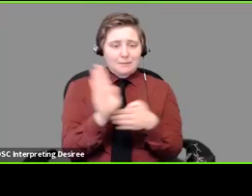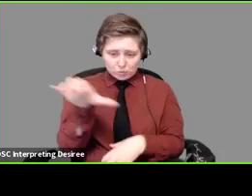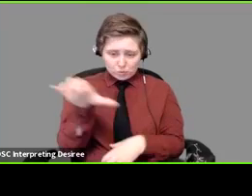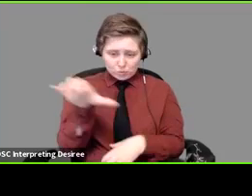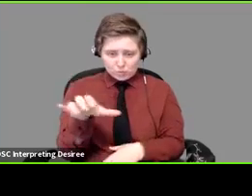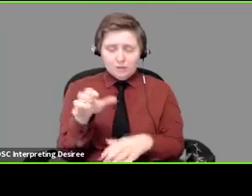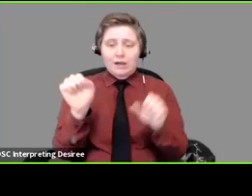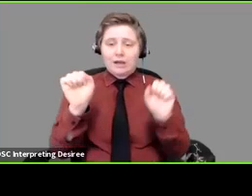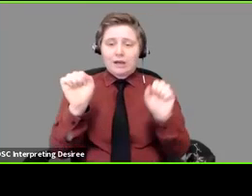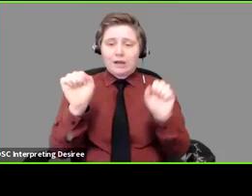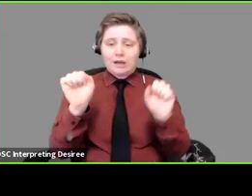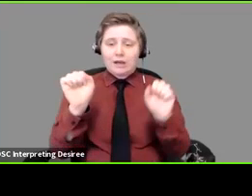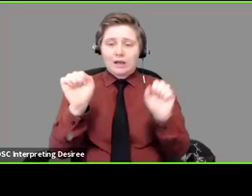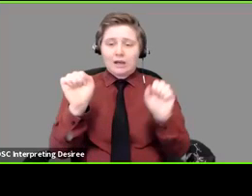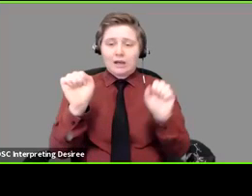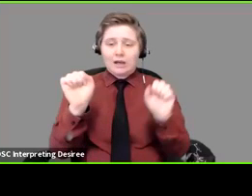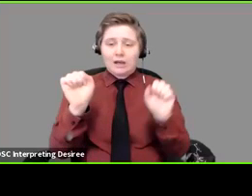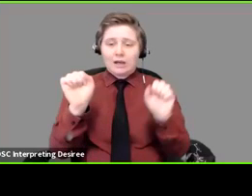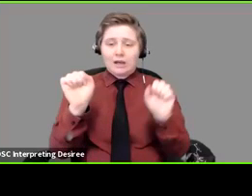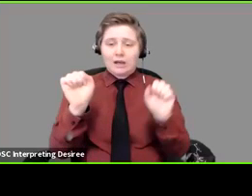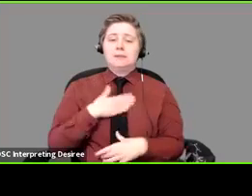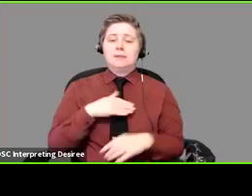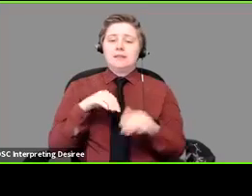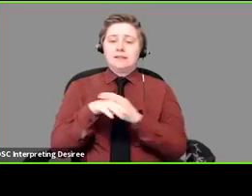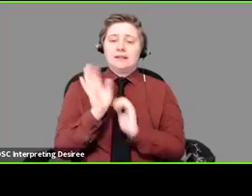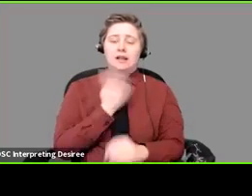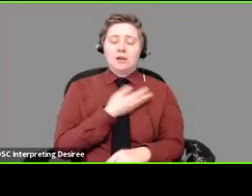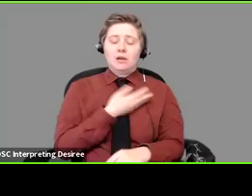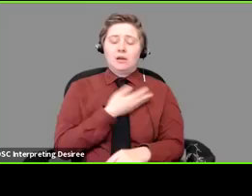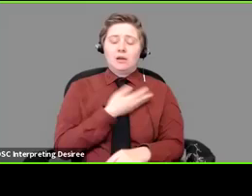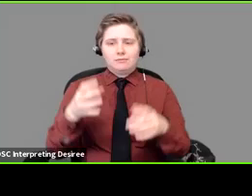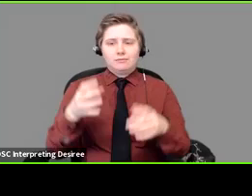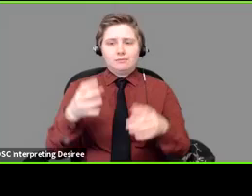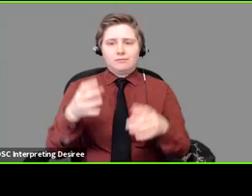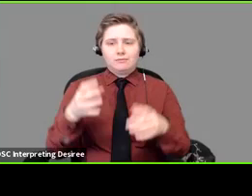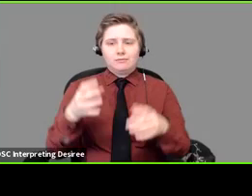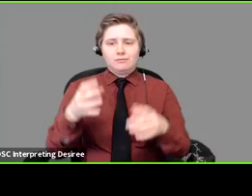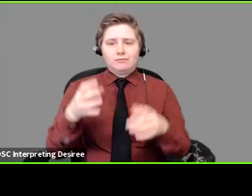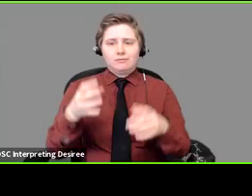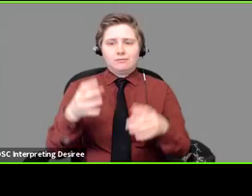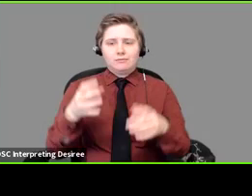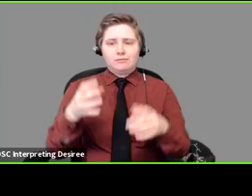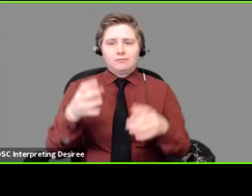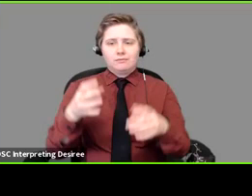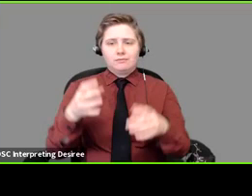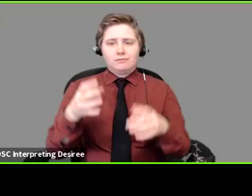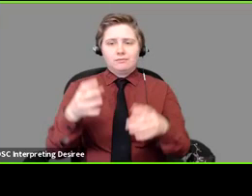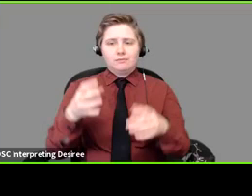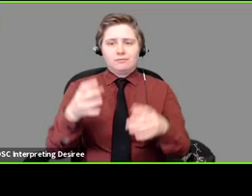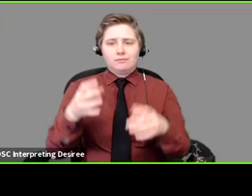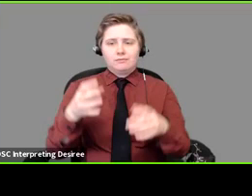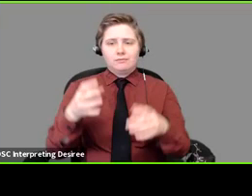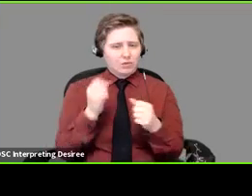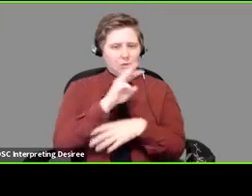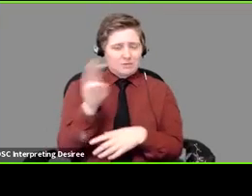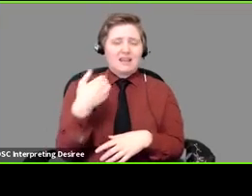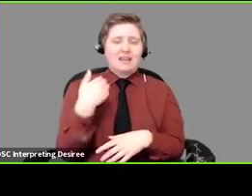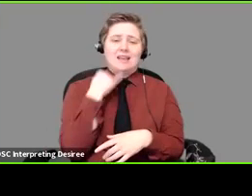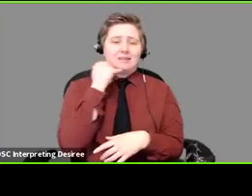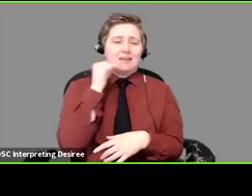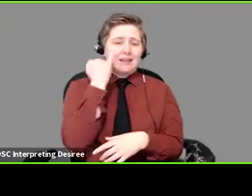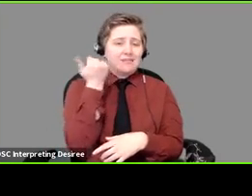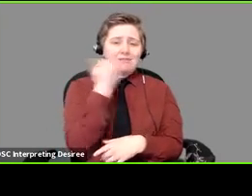be doing. Please get on our website, pull those off. It's on the Ohio Department of Health website. You got questions, give us a call.